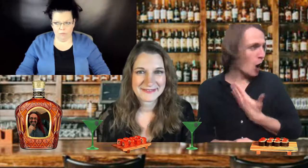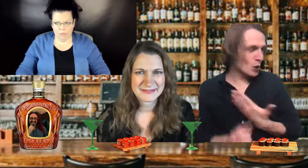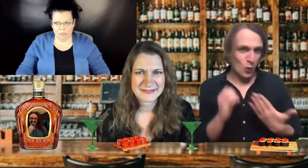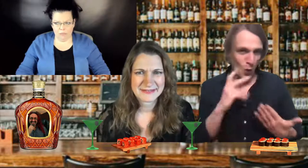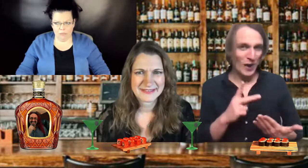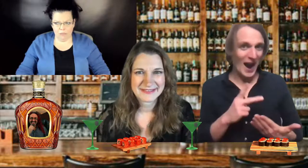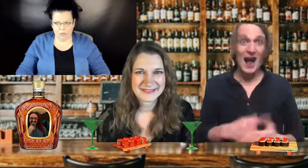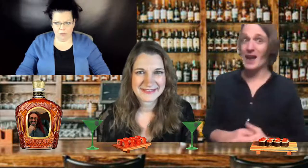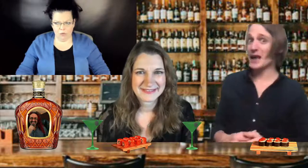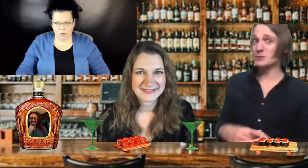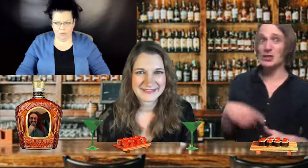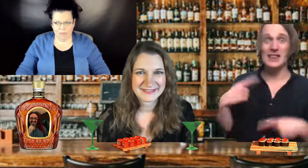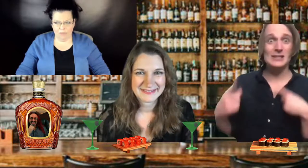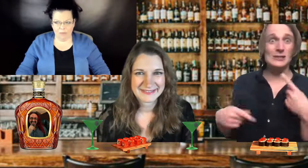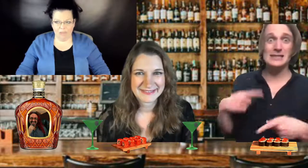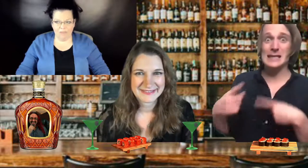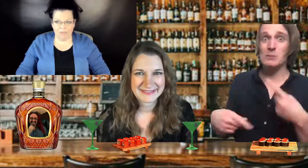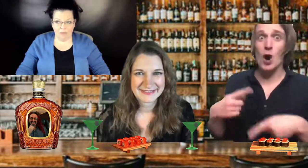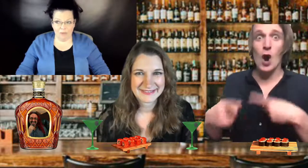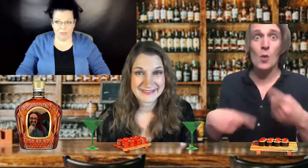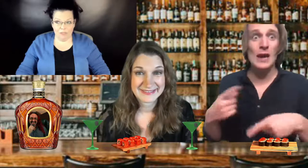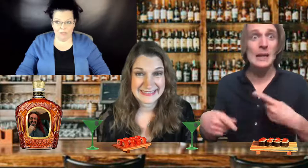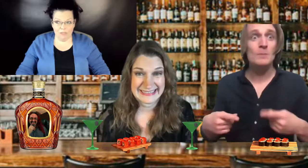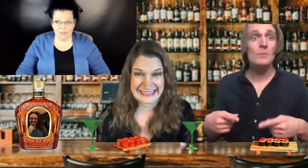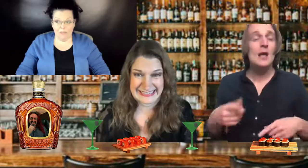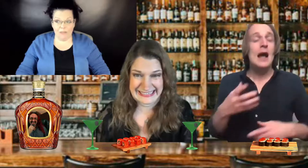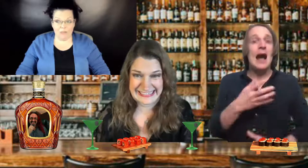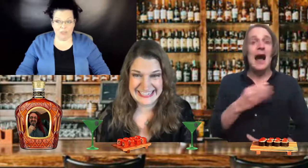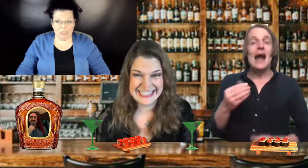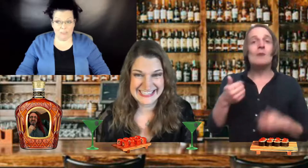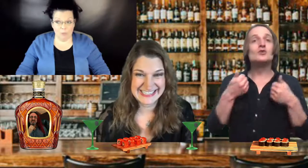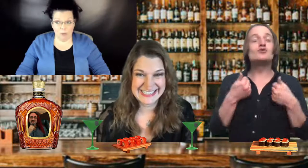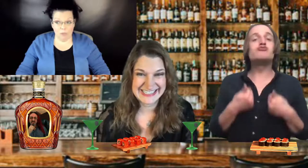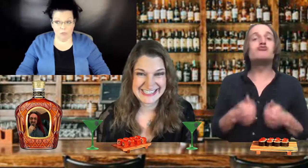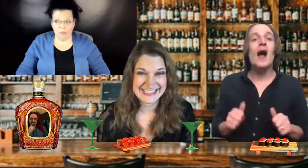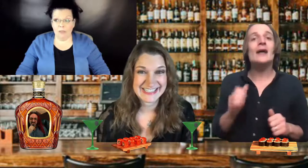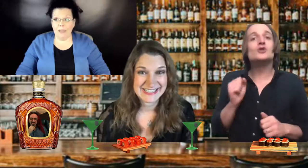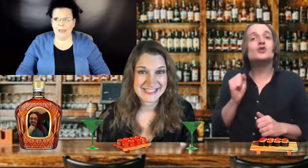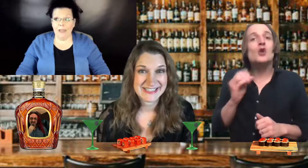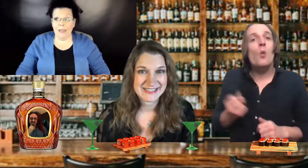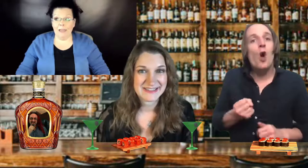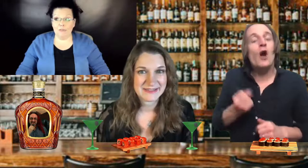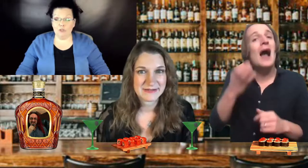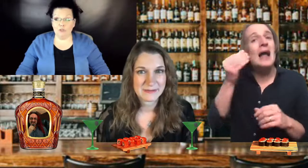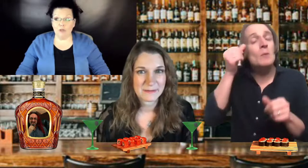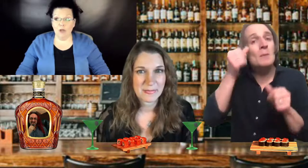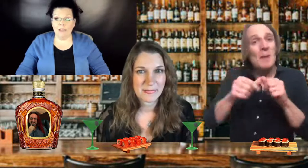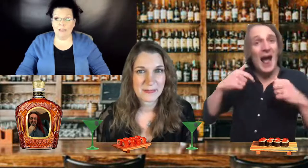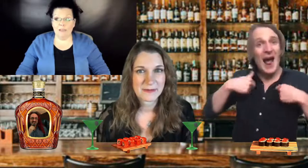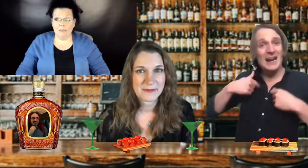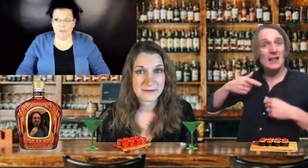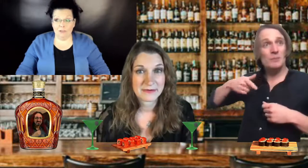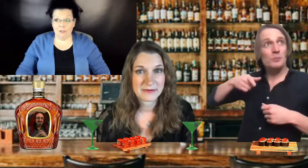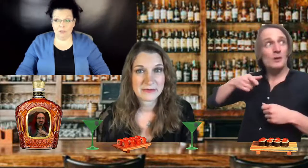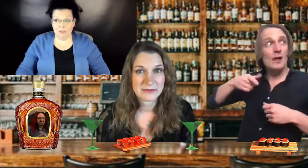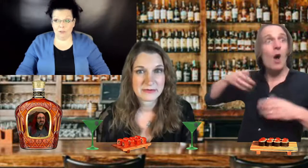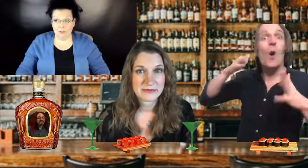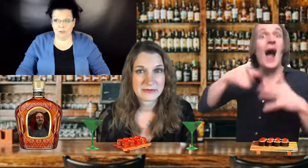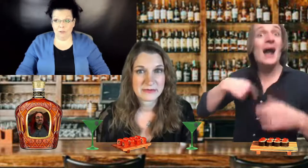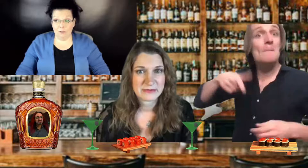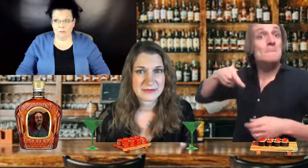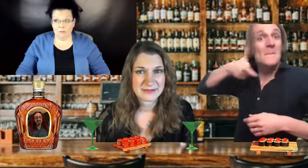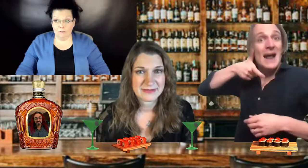over at me like, are you okay? They were kind of like mouthing to me. I'm like, just keep going. And I was trying to